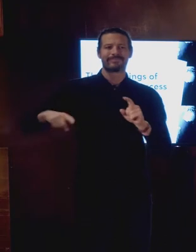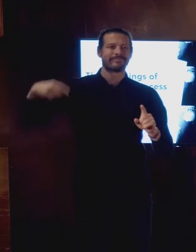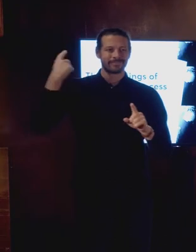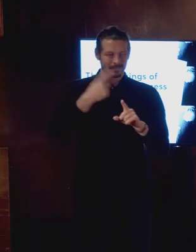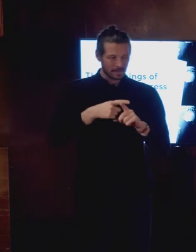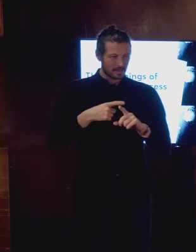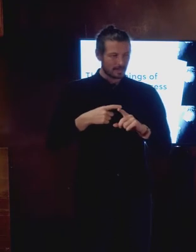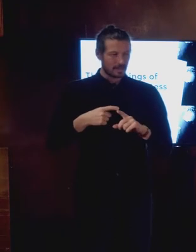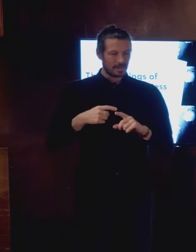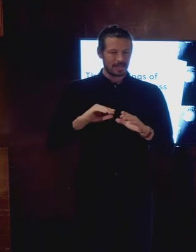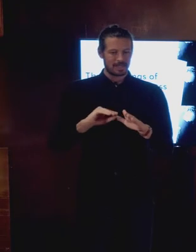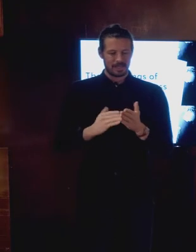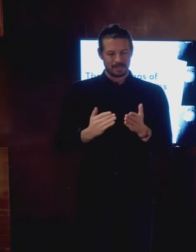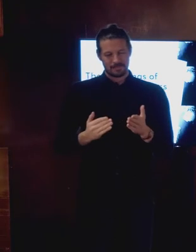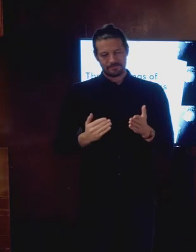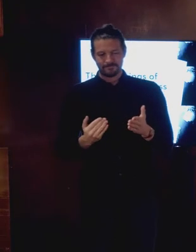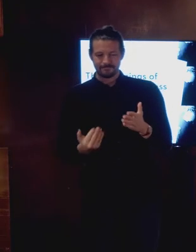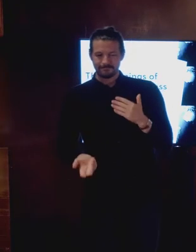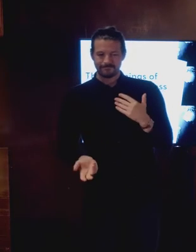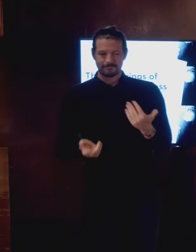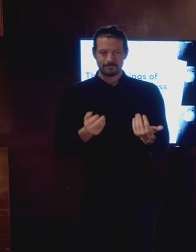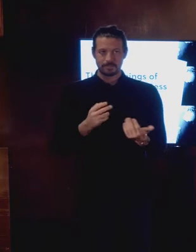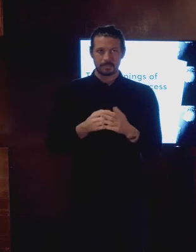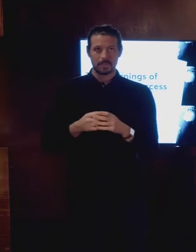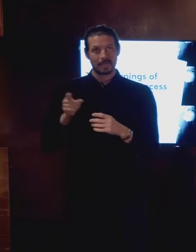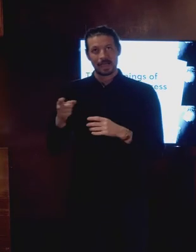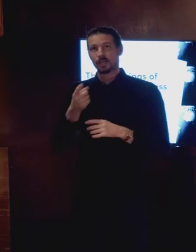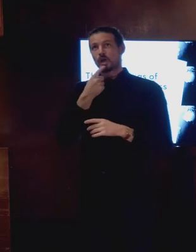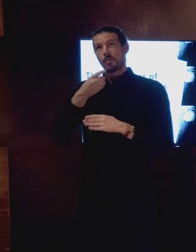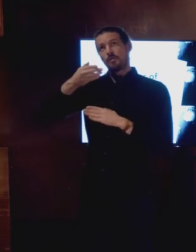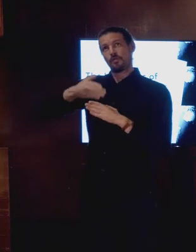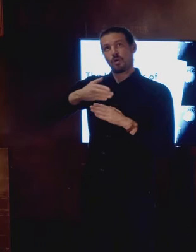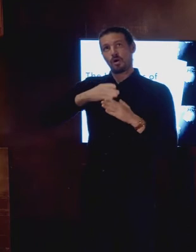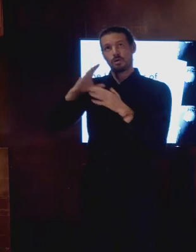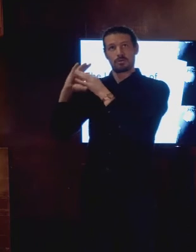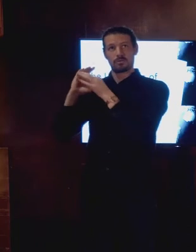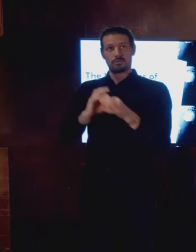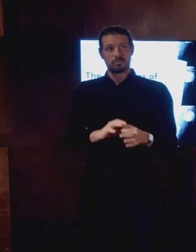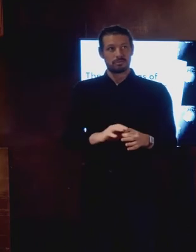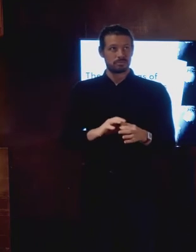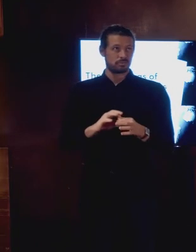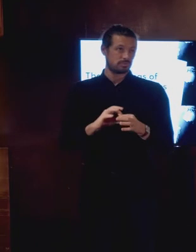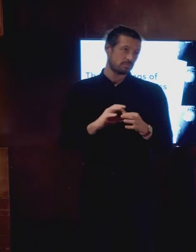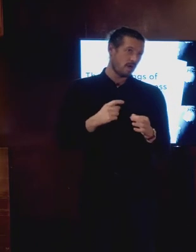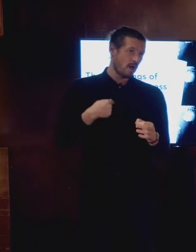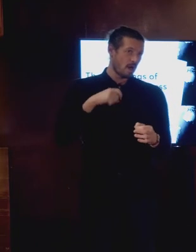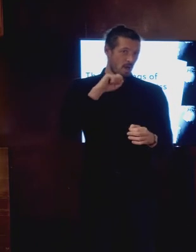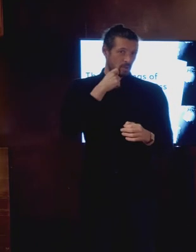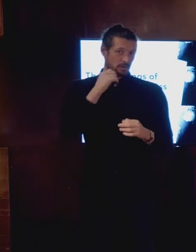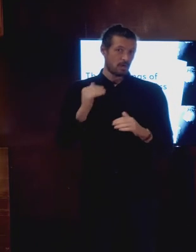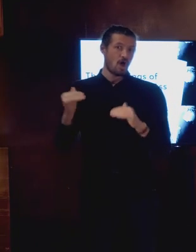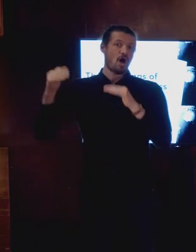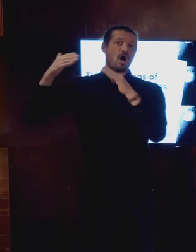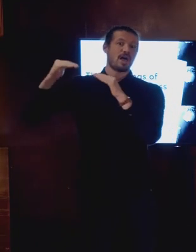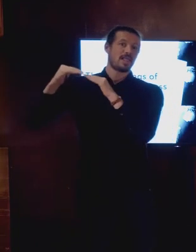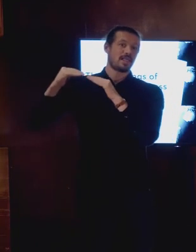like I'm now, if I equate that kind of work to what I did in the government, I'd be earning and working at much higher level